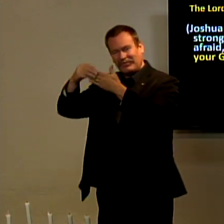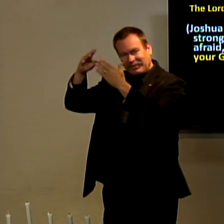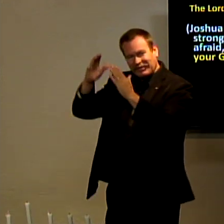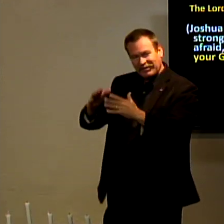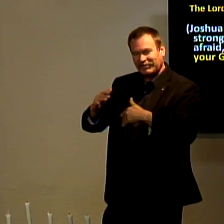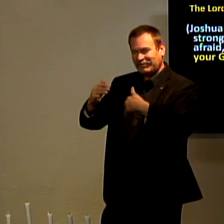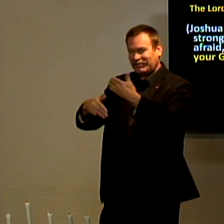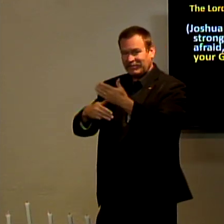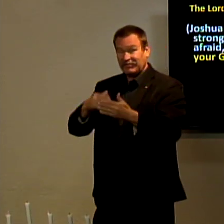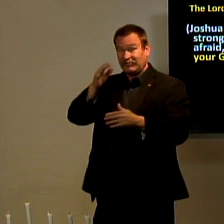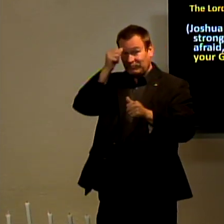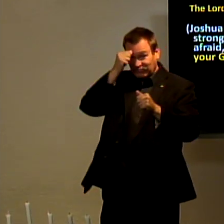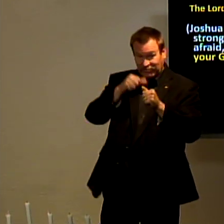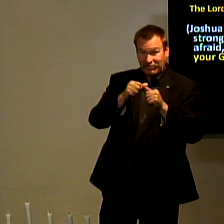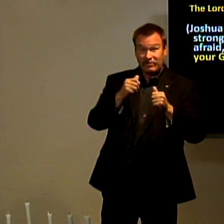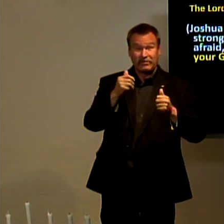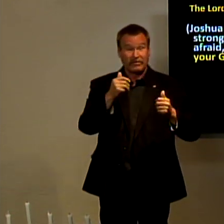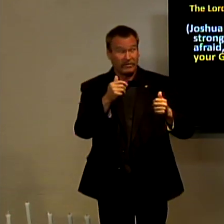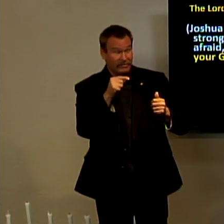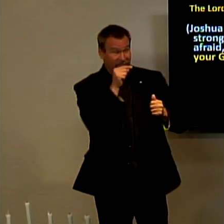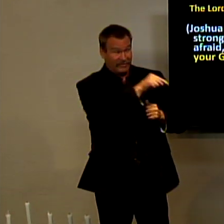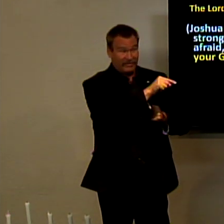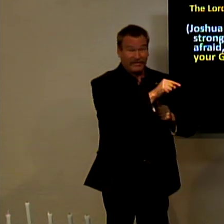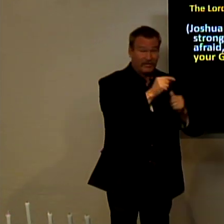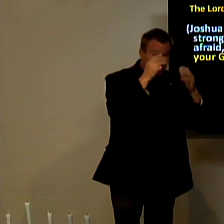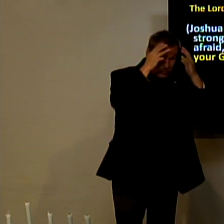As this mantle passes, don't be afraid. Don't be dismayed.